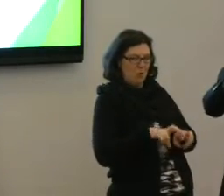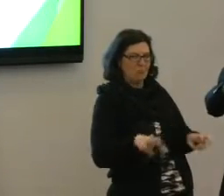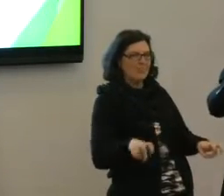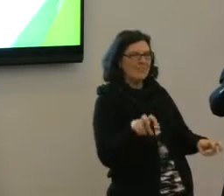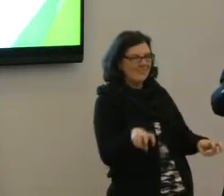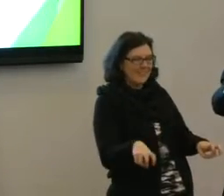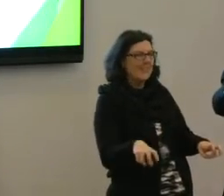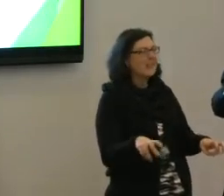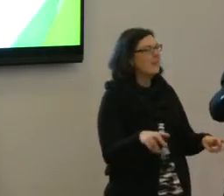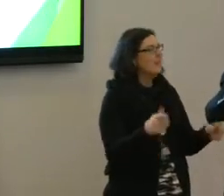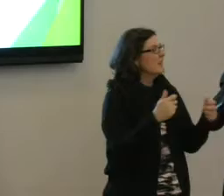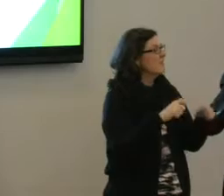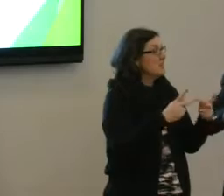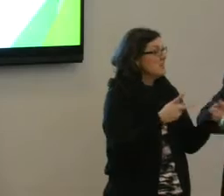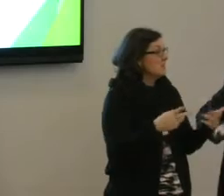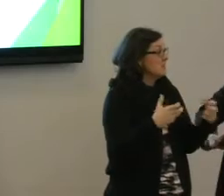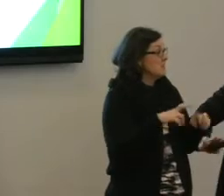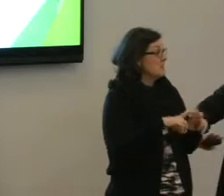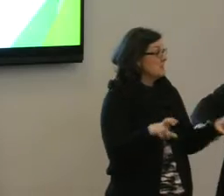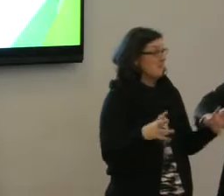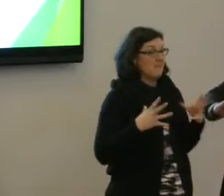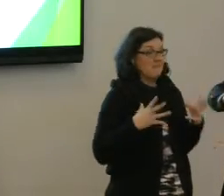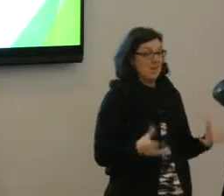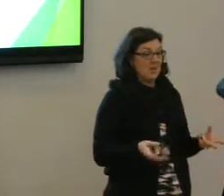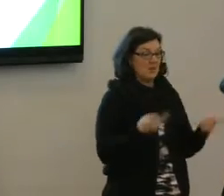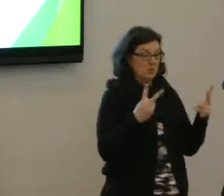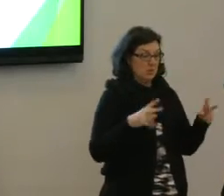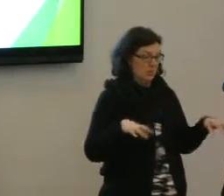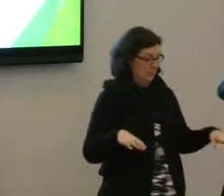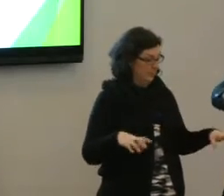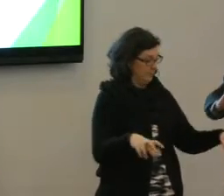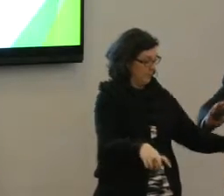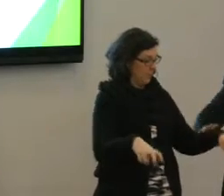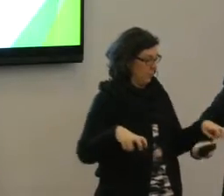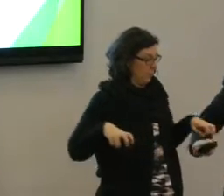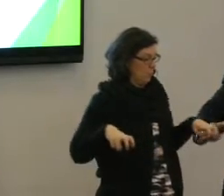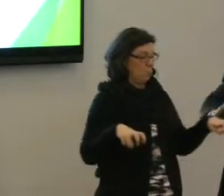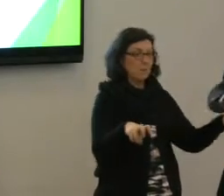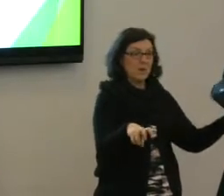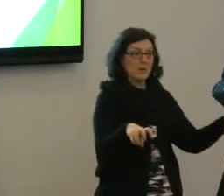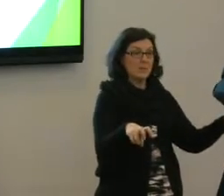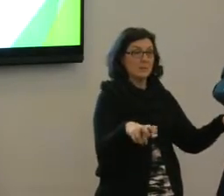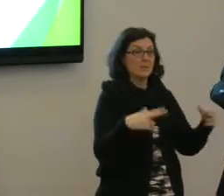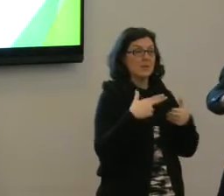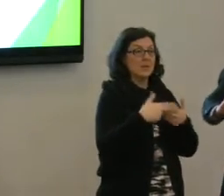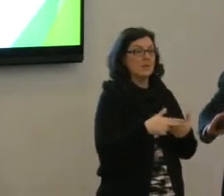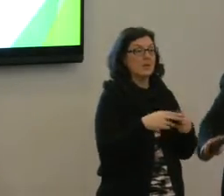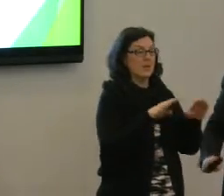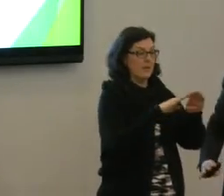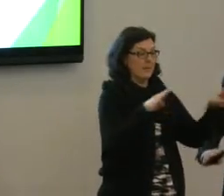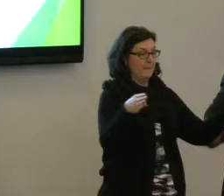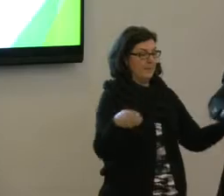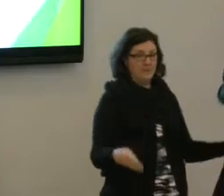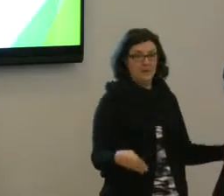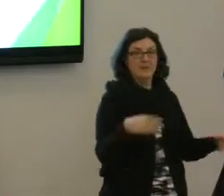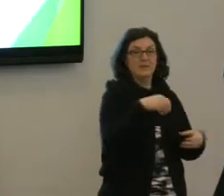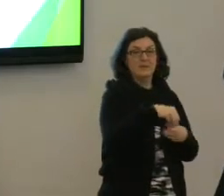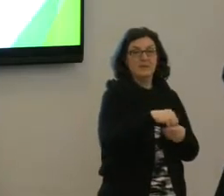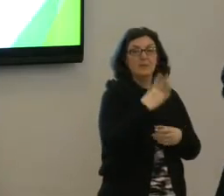place. And there were two ramps on the side going up to what they call the Bema in Jewish